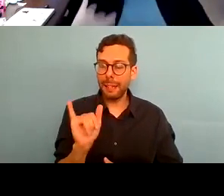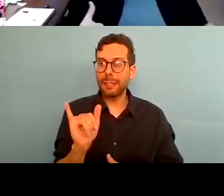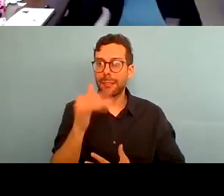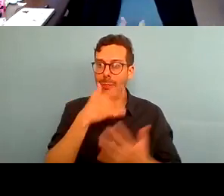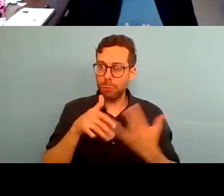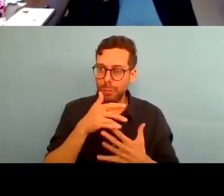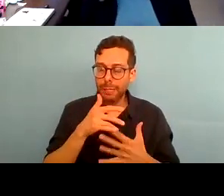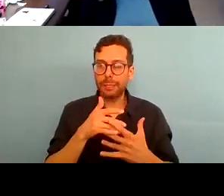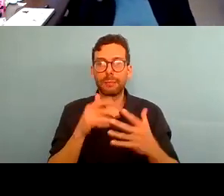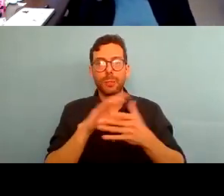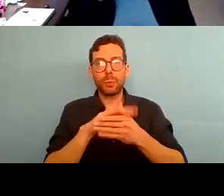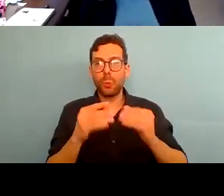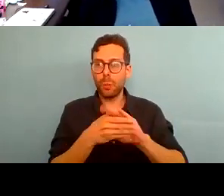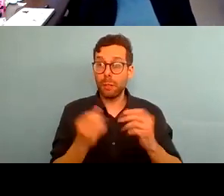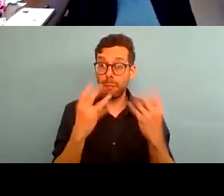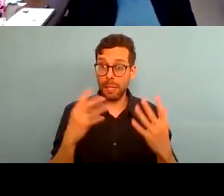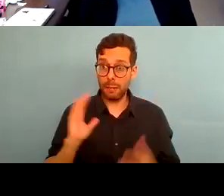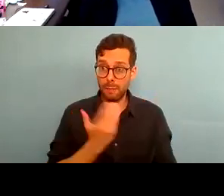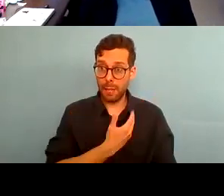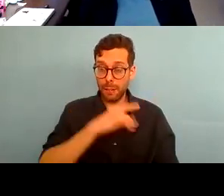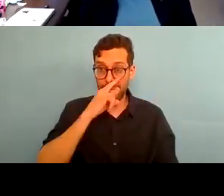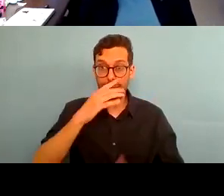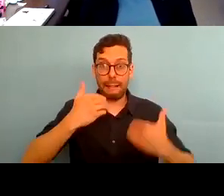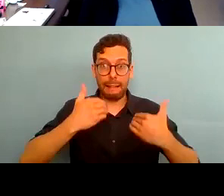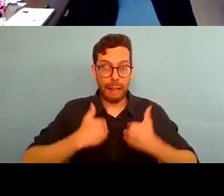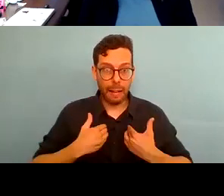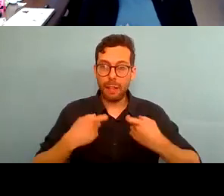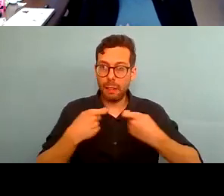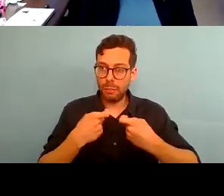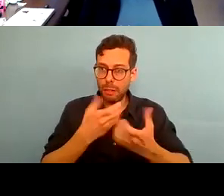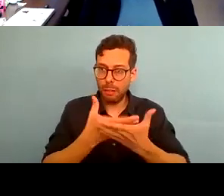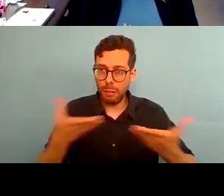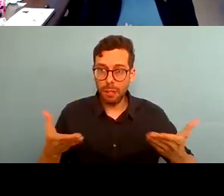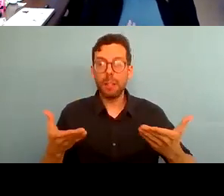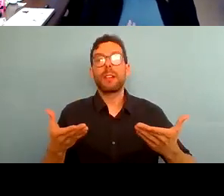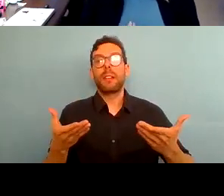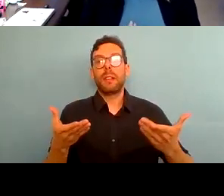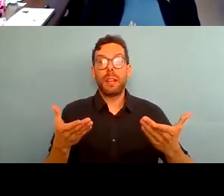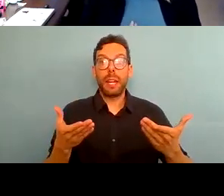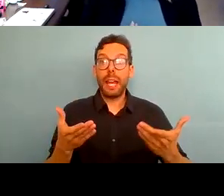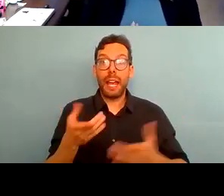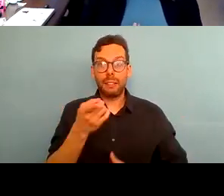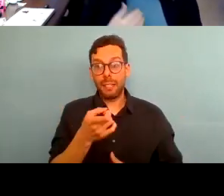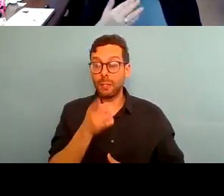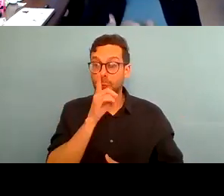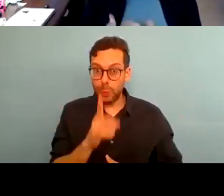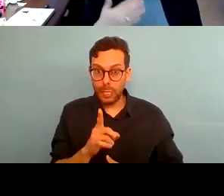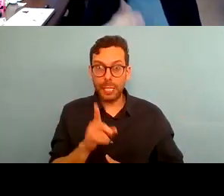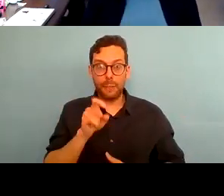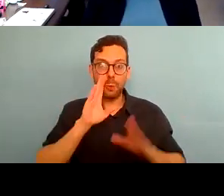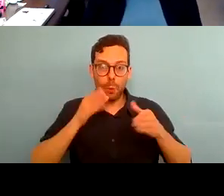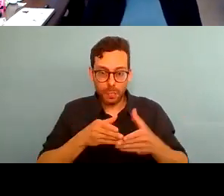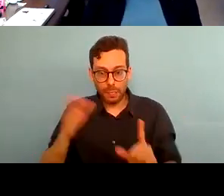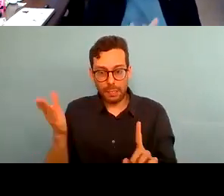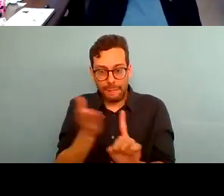our kids, have a lot of these electronics, and a lot of it is about getting them to go to bed, right? So it is, okay, good